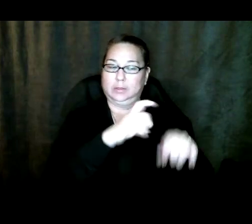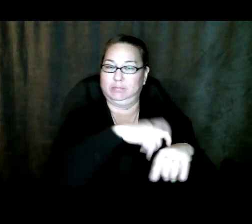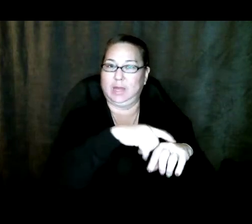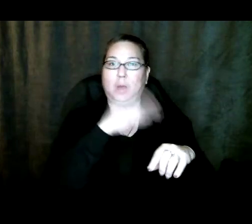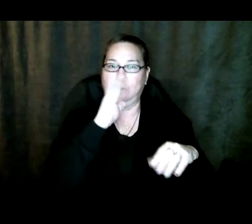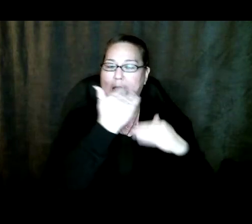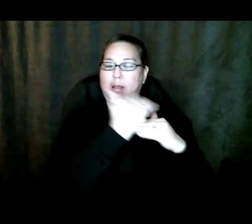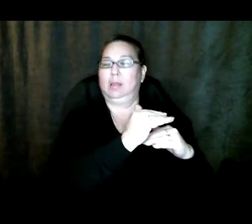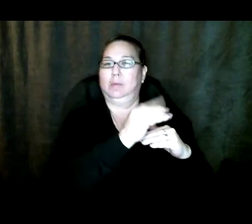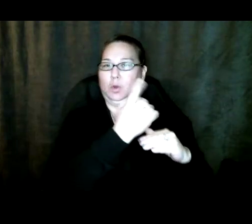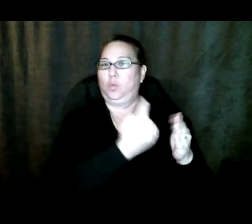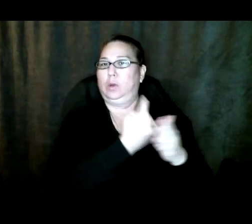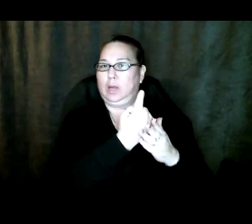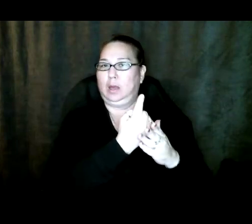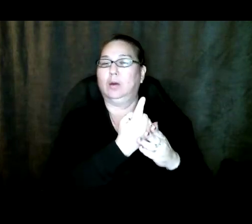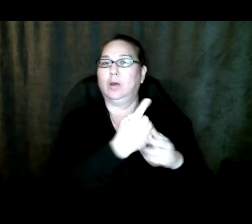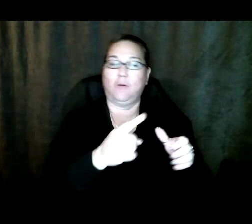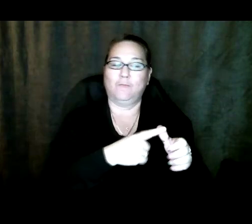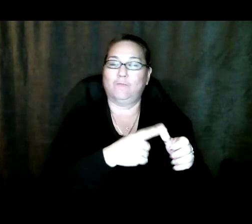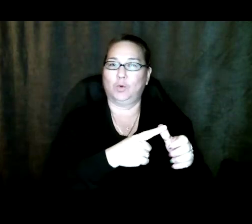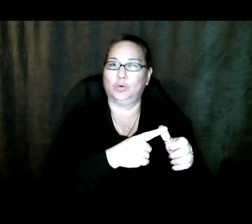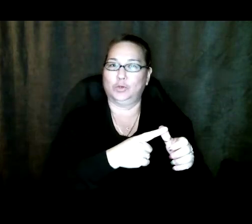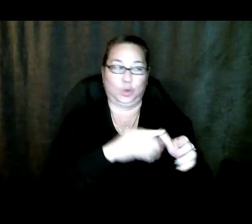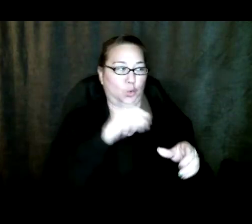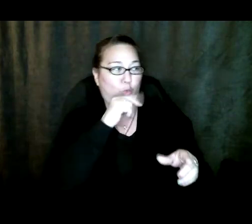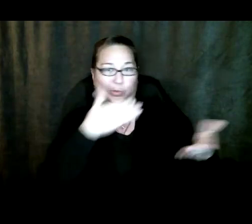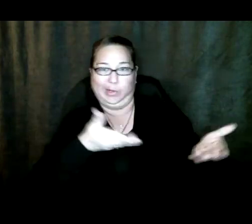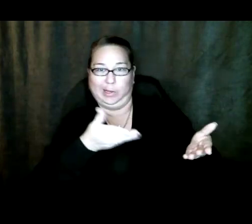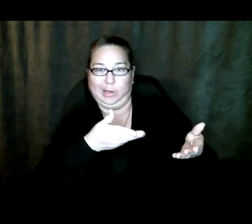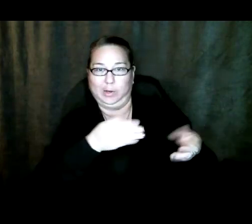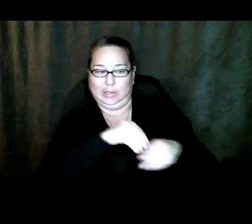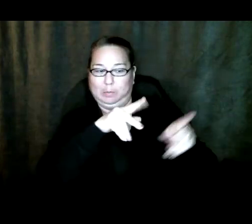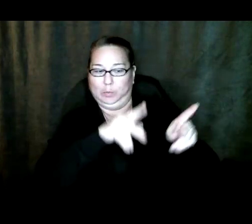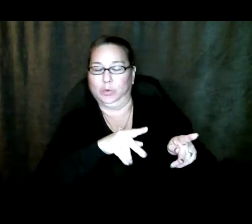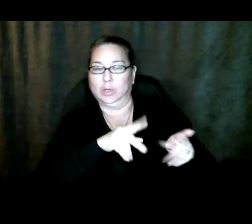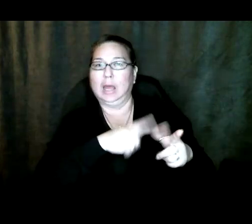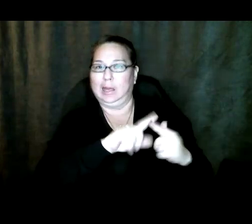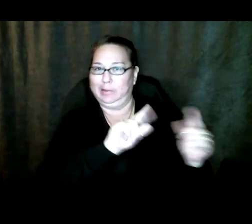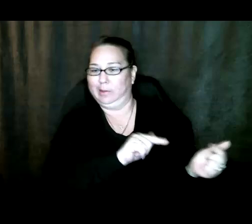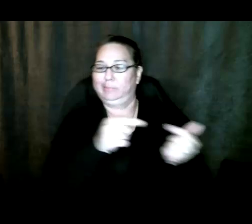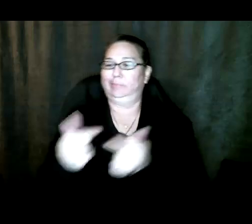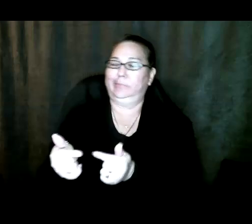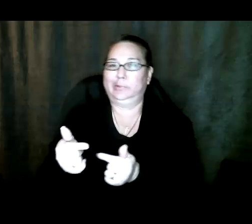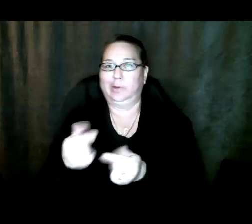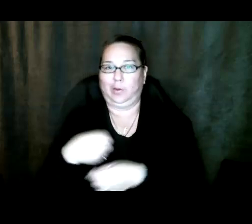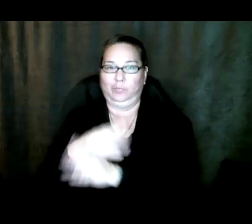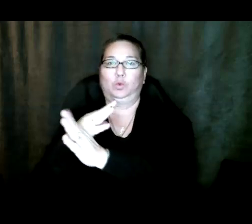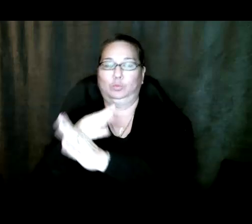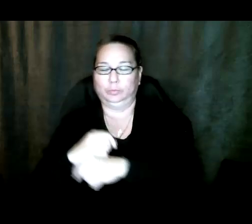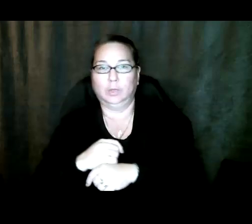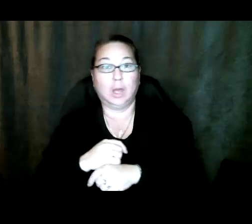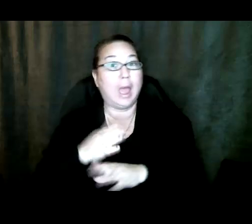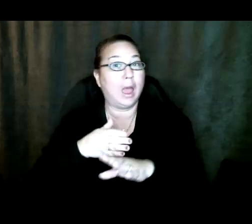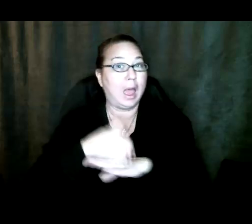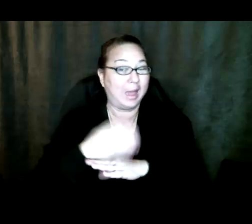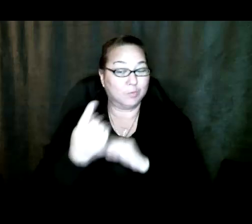those testifying in person. Time permitting, the committee will then open it up for virtual testimony. After 1 hour, anyone who hasn't testified will